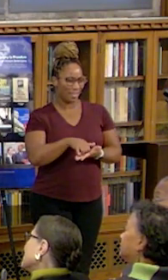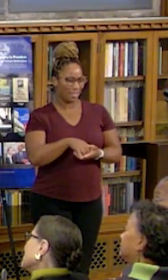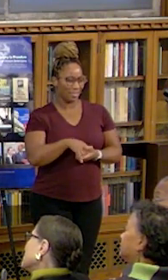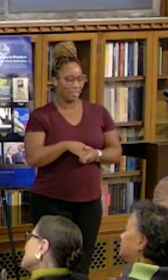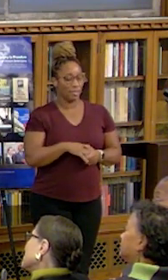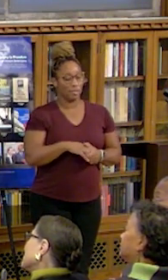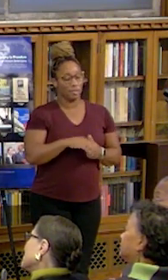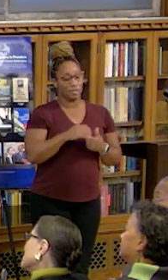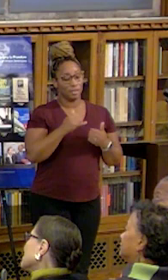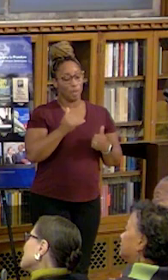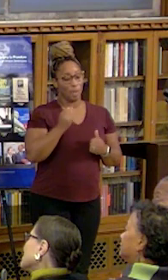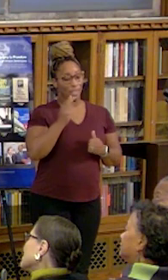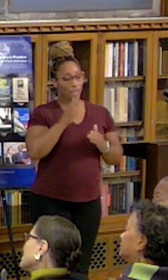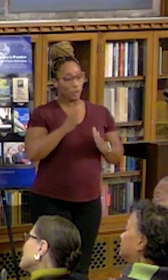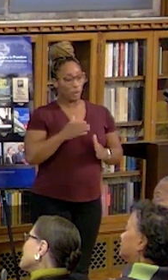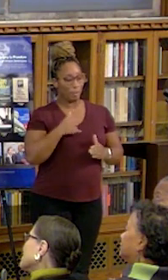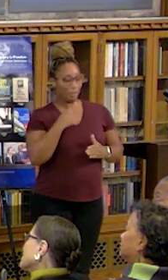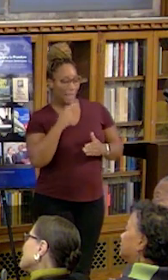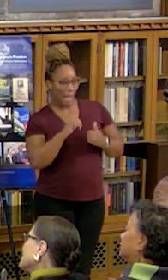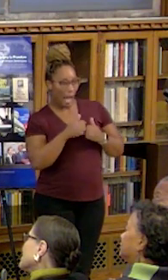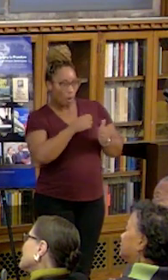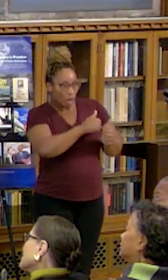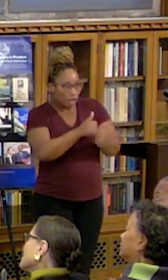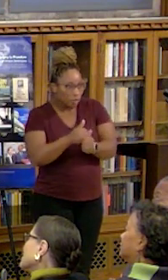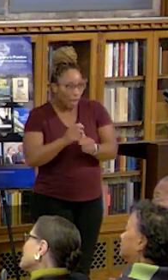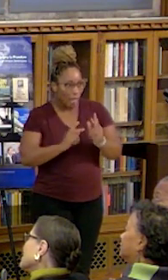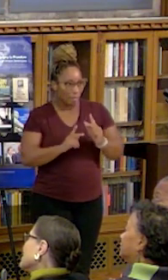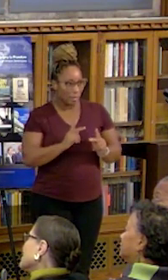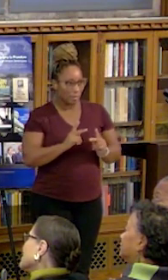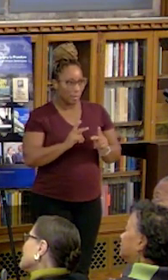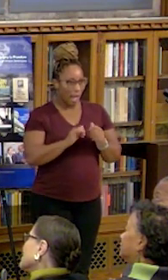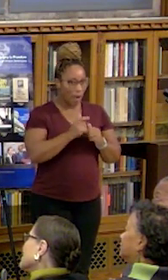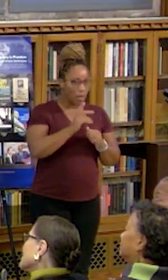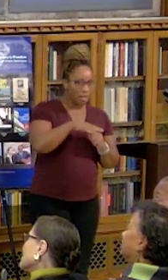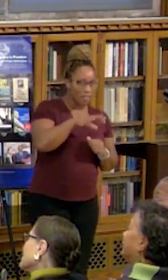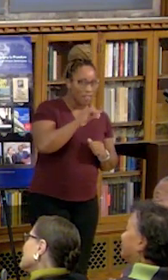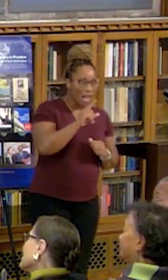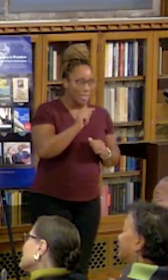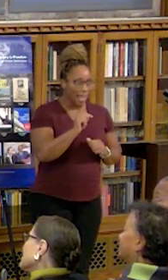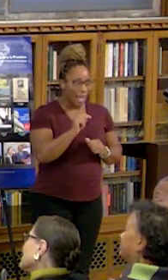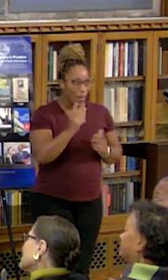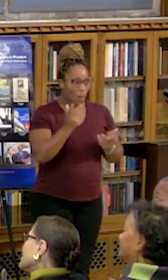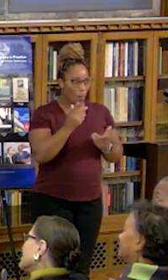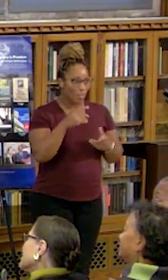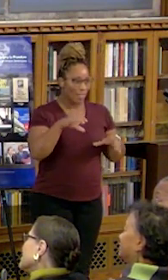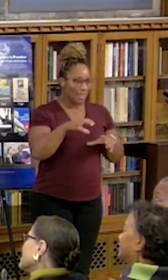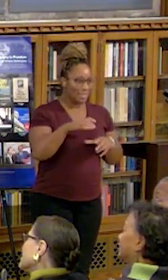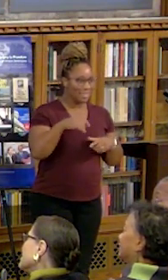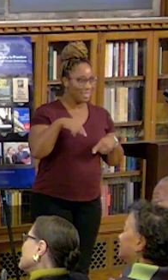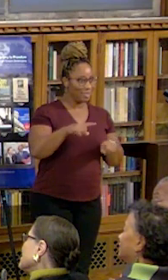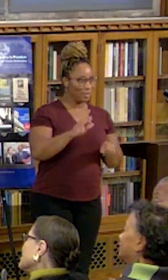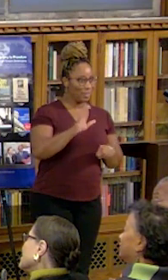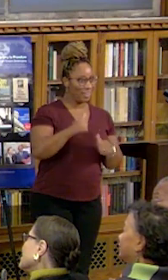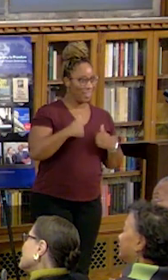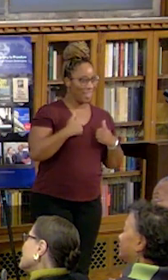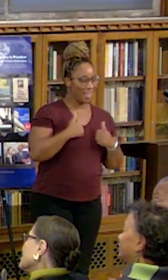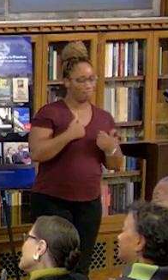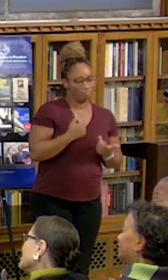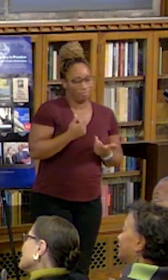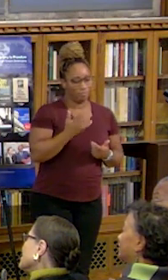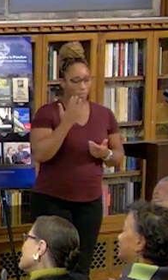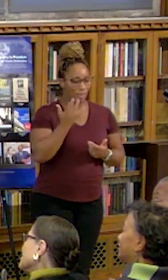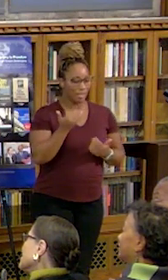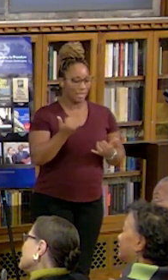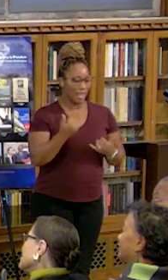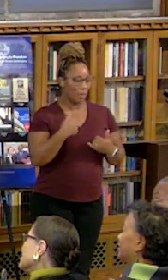now as a historian I'm saying how are we going to track people how are we going to find out what they did in their lives because